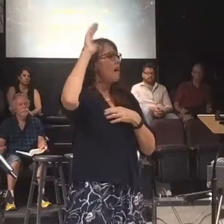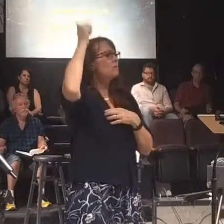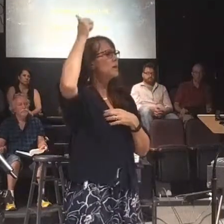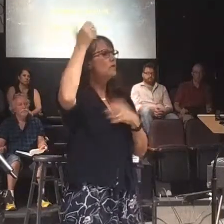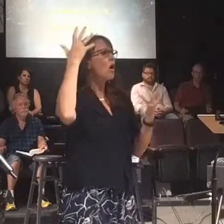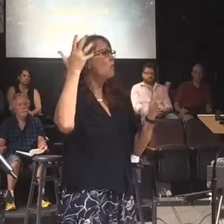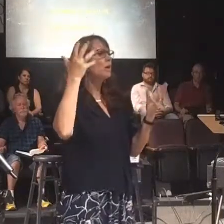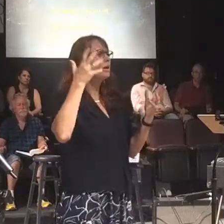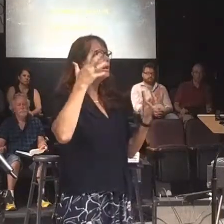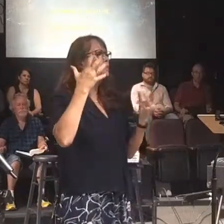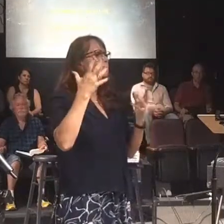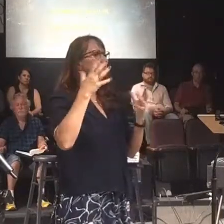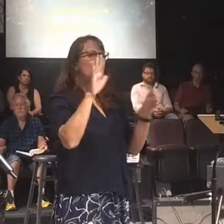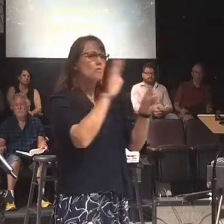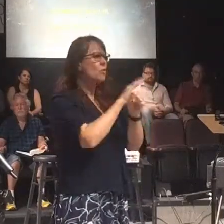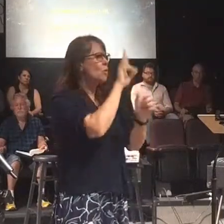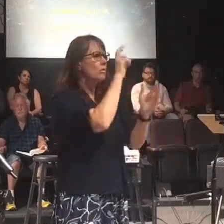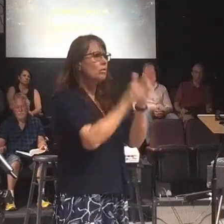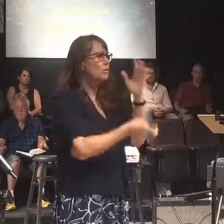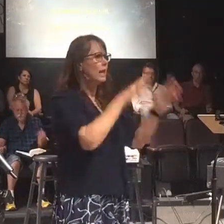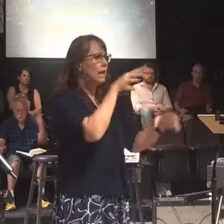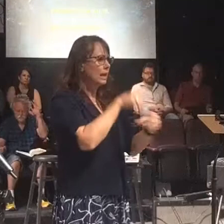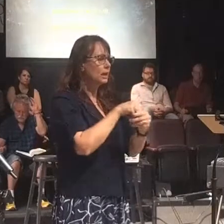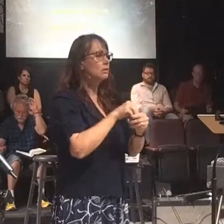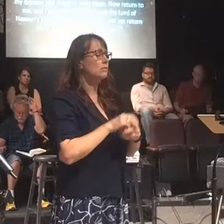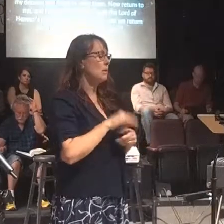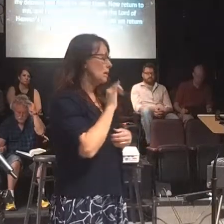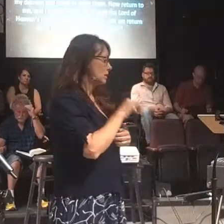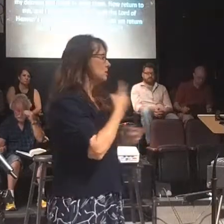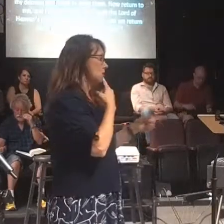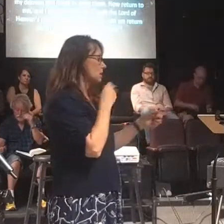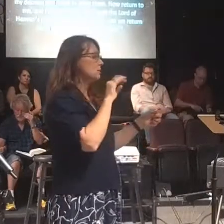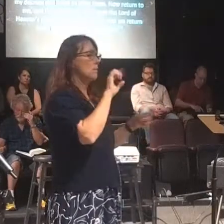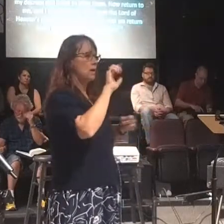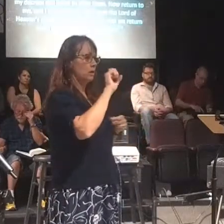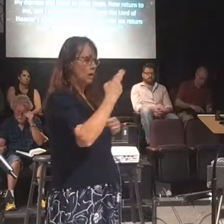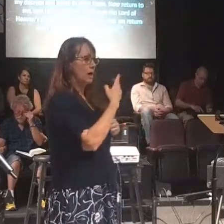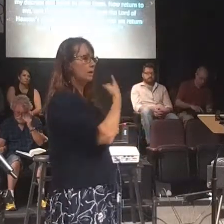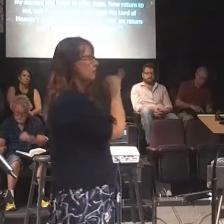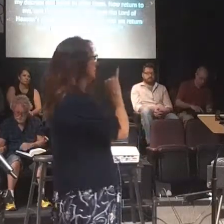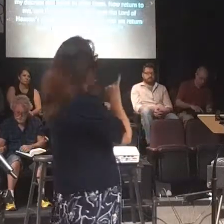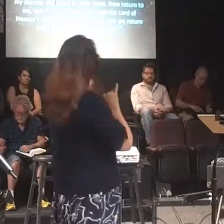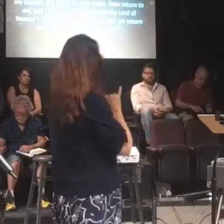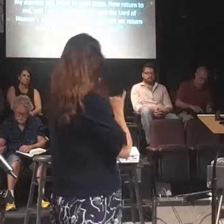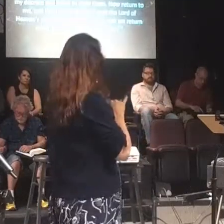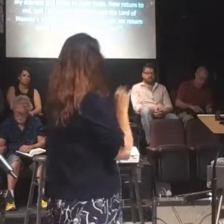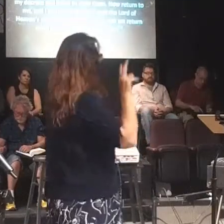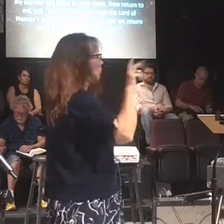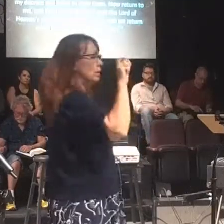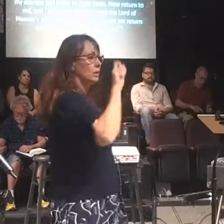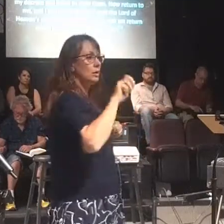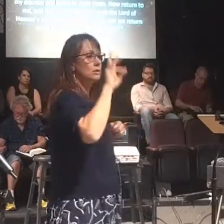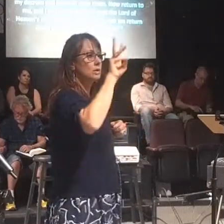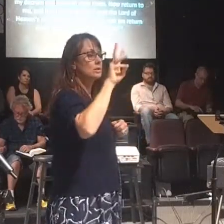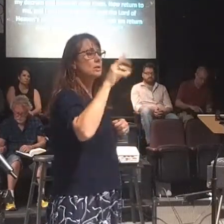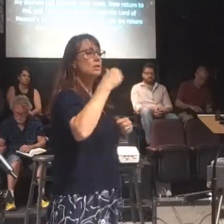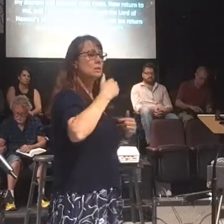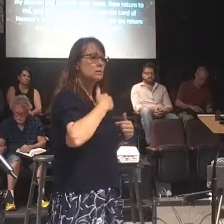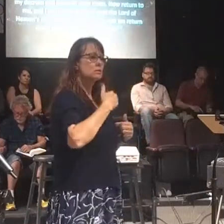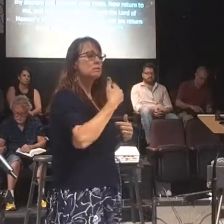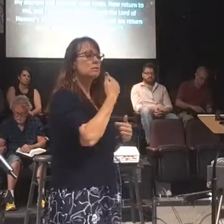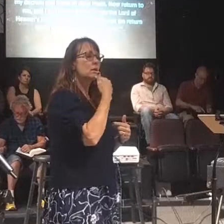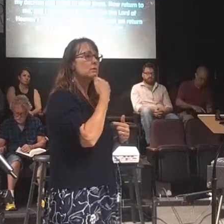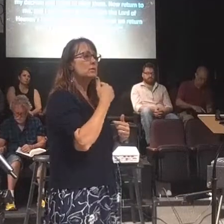And that's what he says in Malachi 3, verse 6. He says, I am the Lord, and I do not change. And what he's trying to explain to us